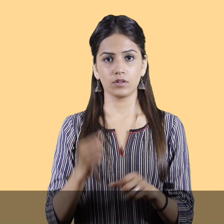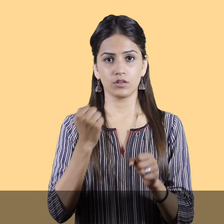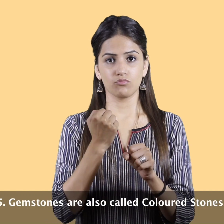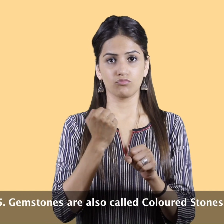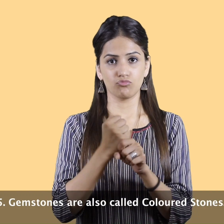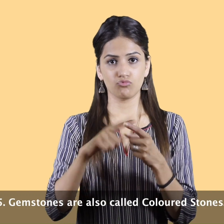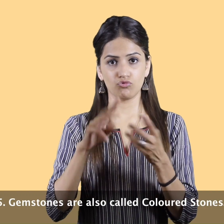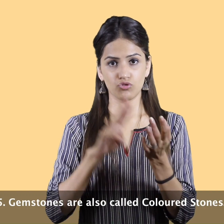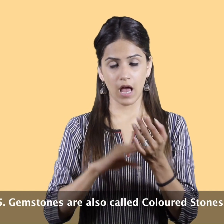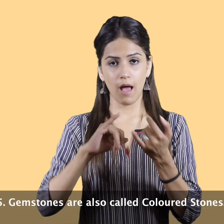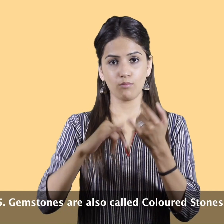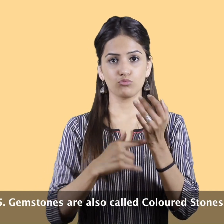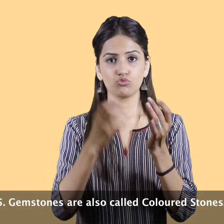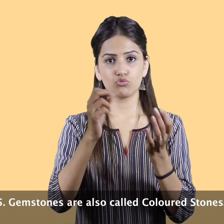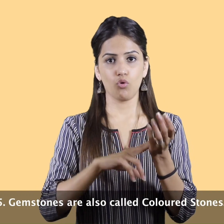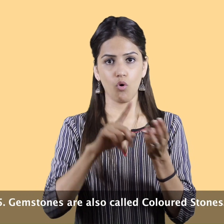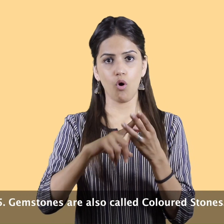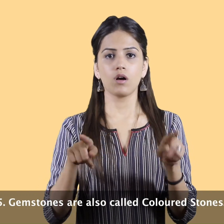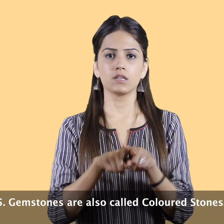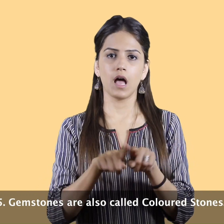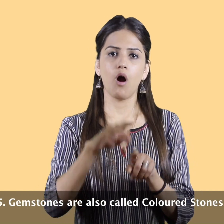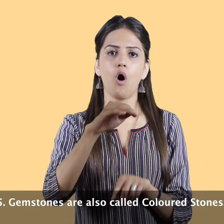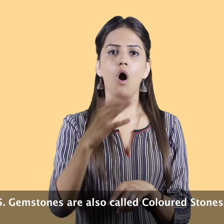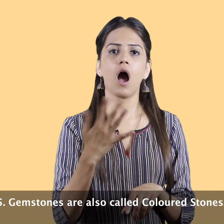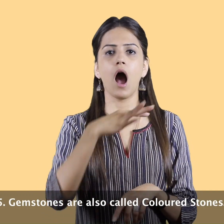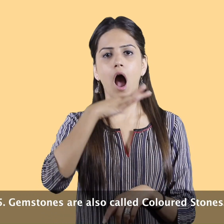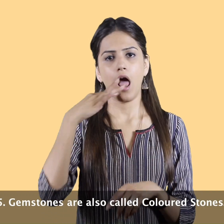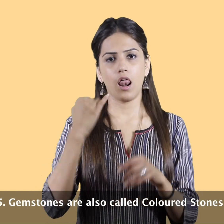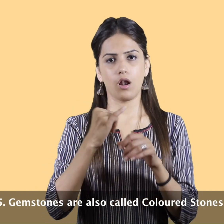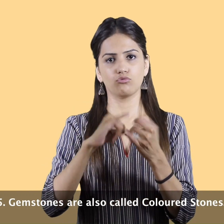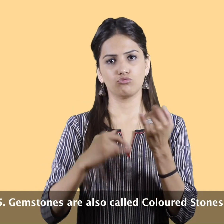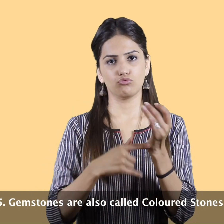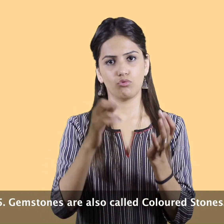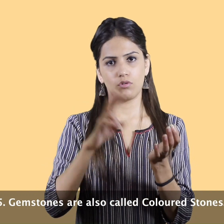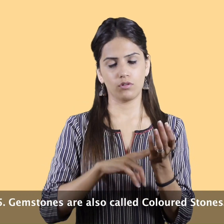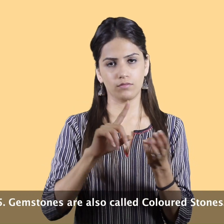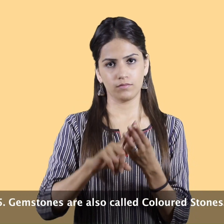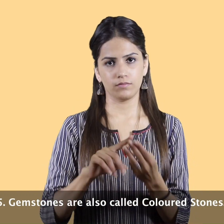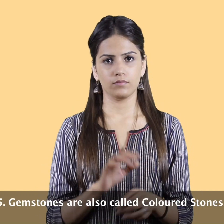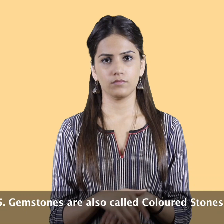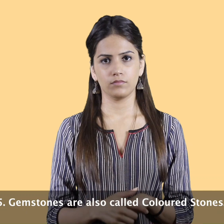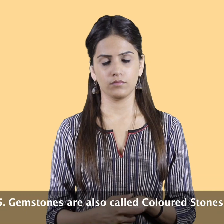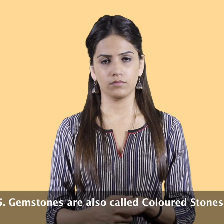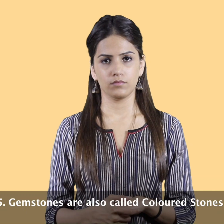Number 5. Gemstones are also called colored stones.